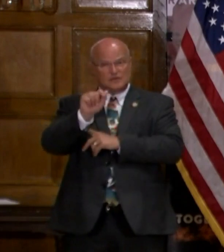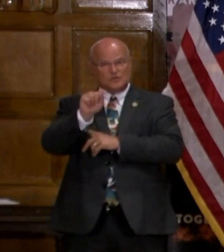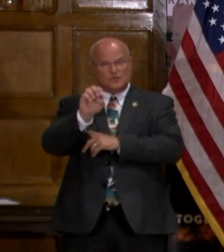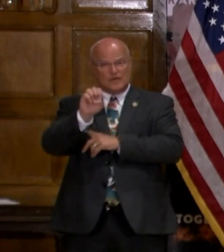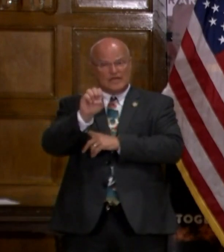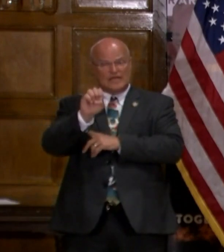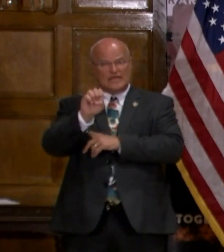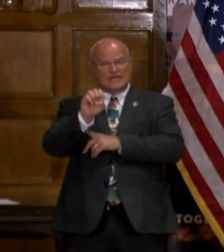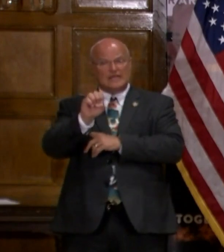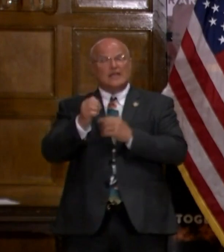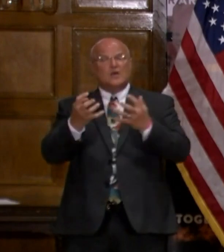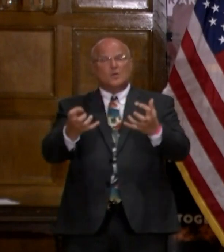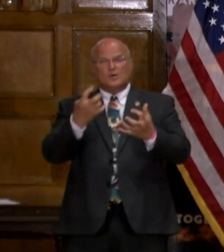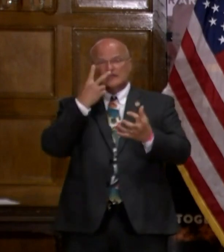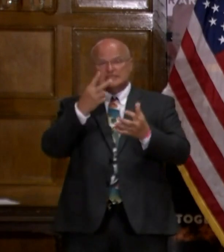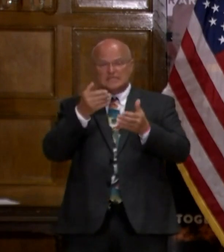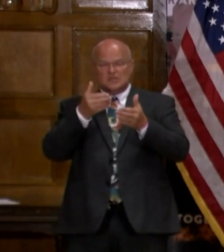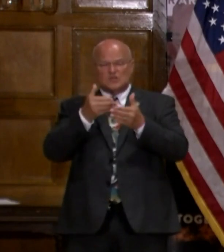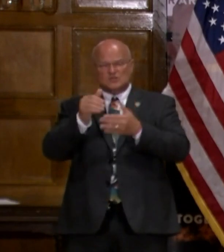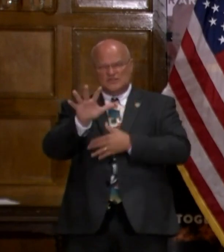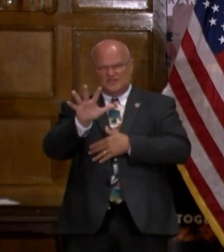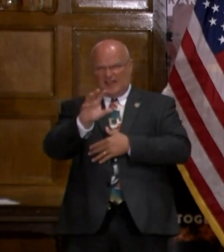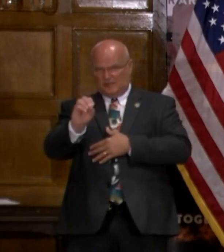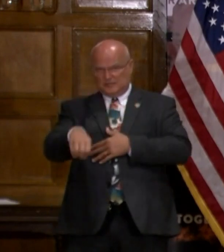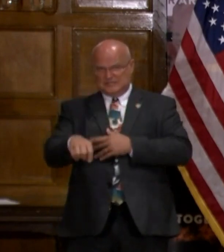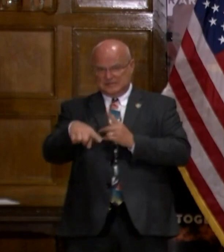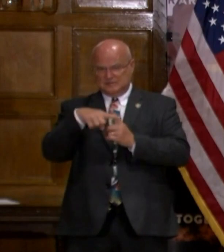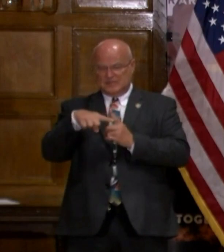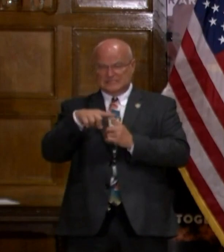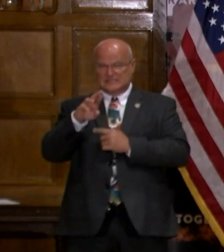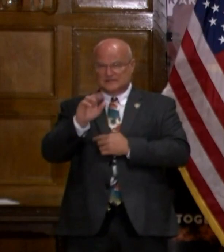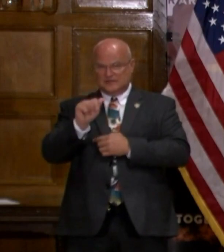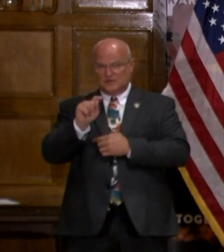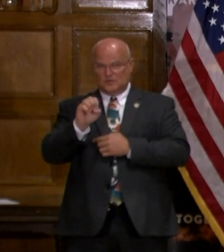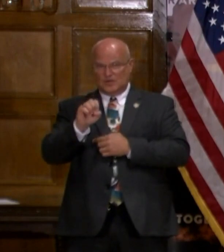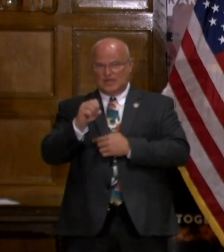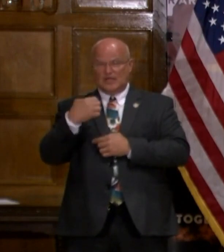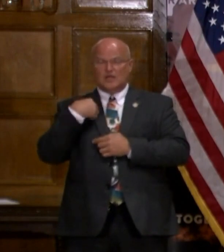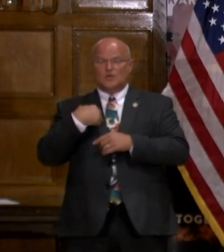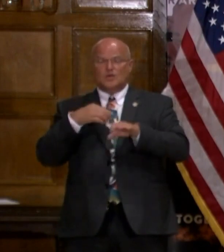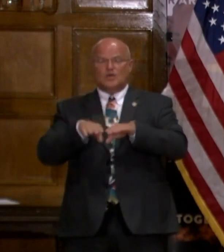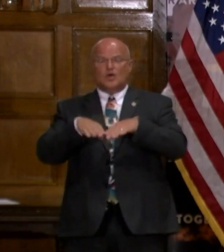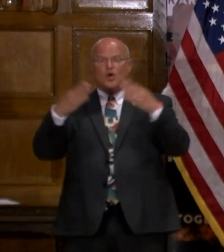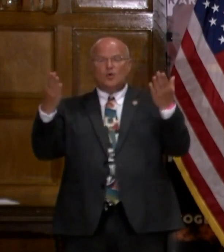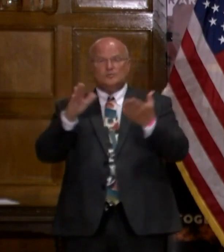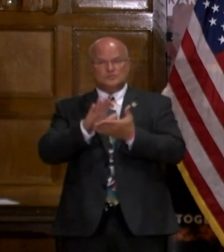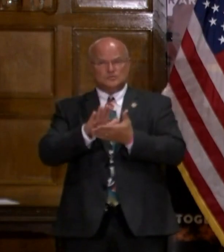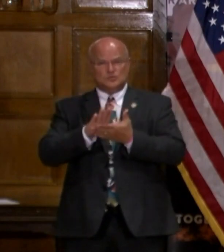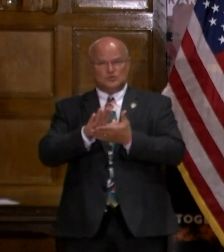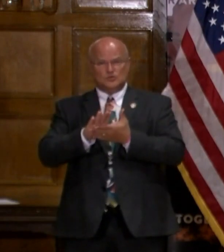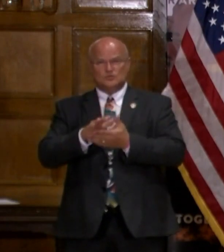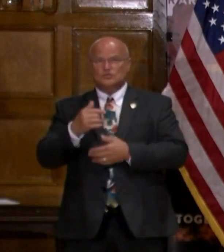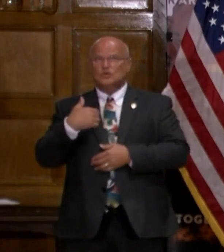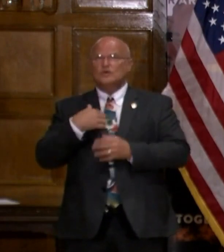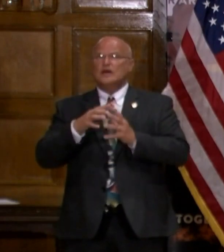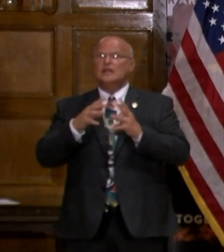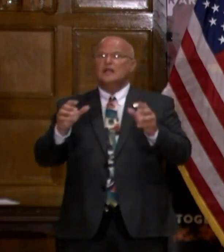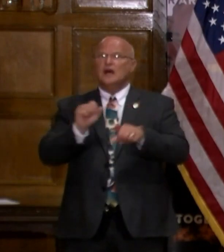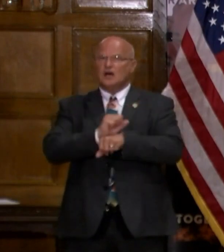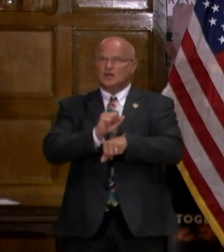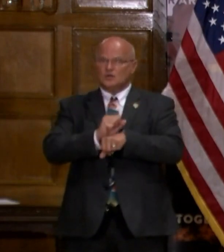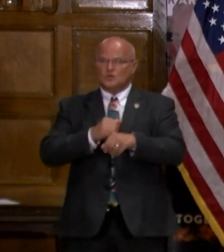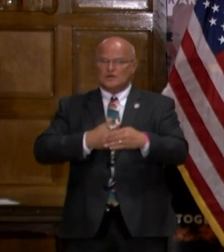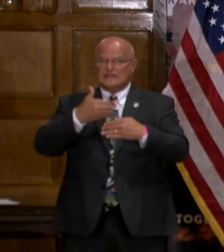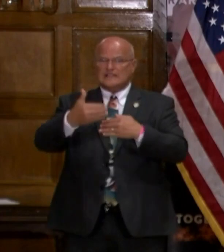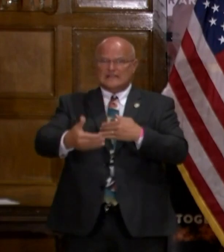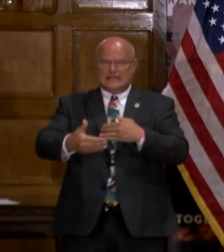and that we'd like to see it closer to 5% positivity rate as we reopen schools. And so we've got a lot of work to do over